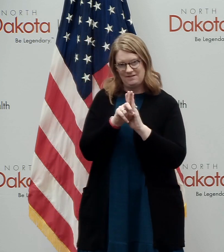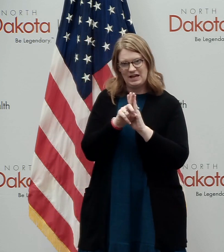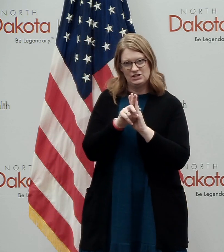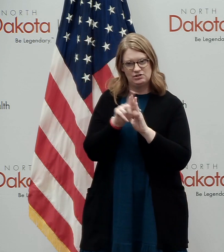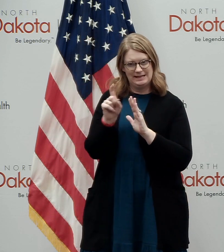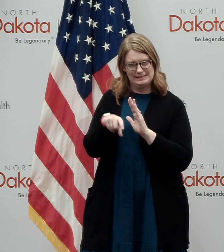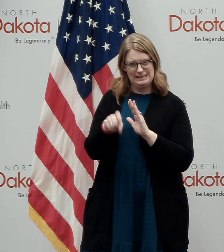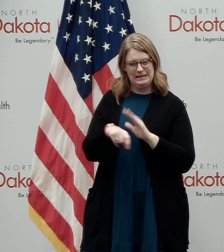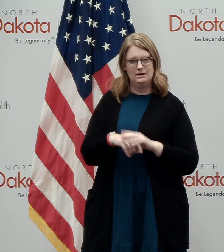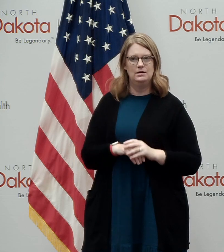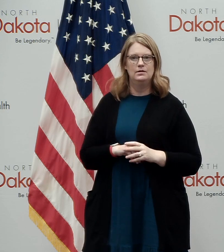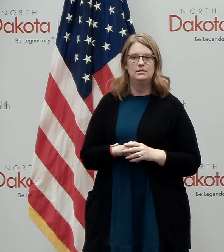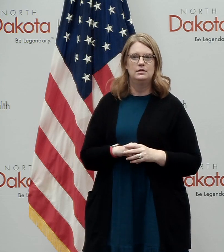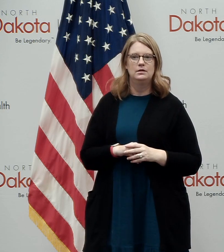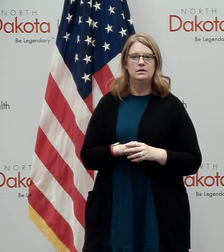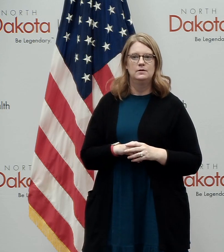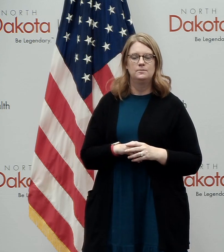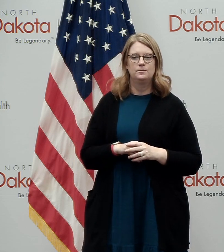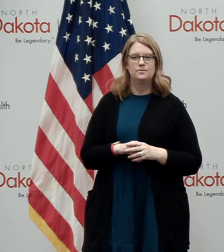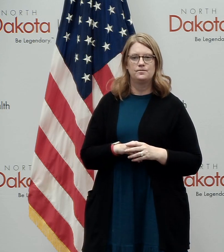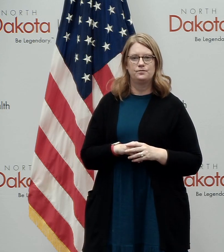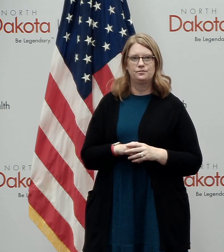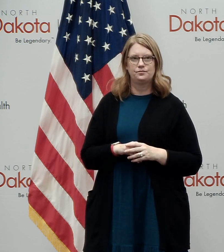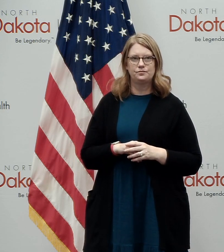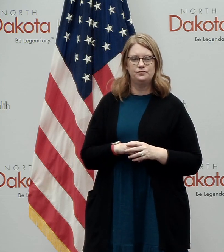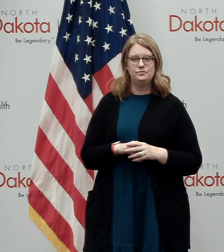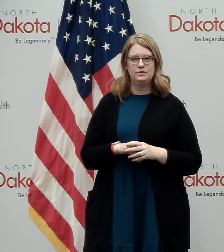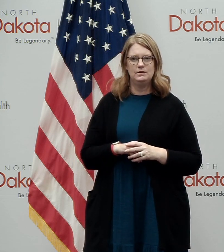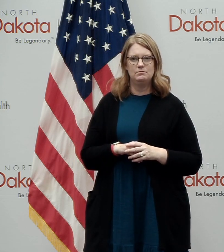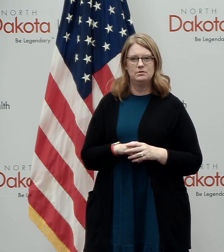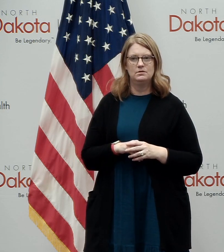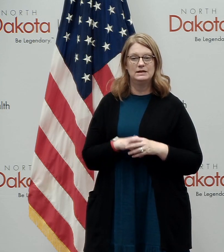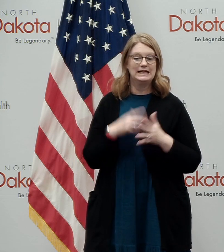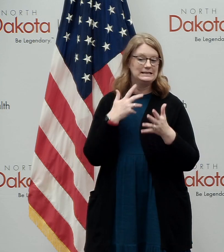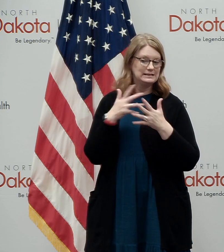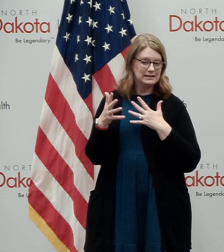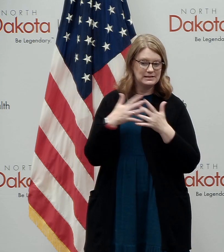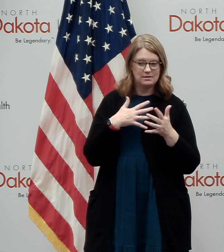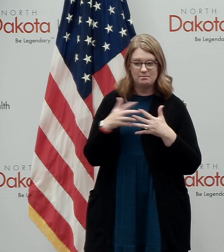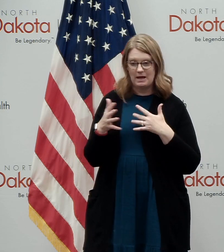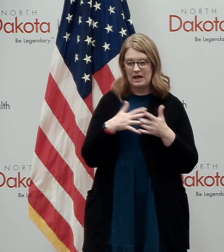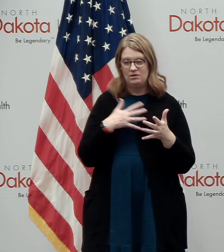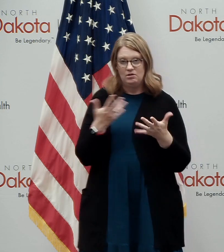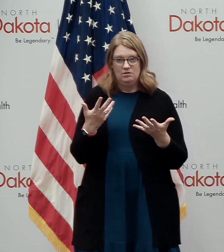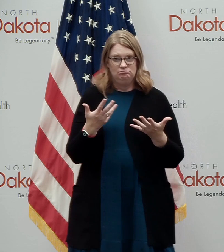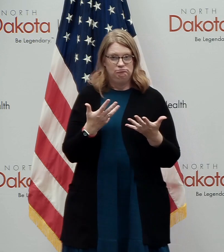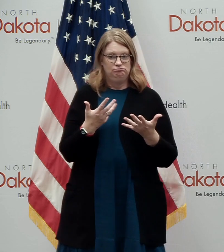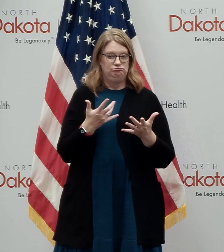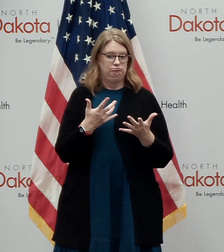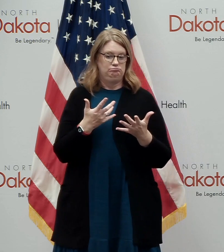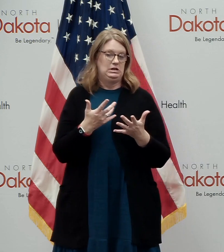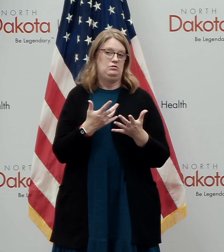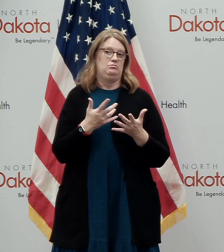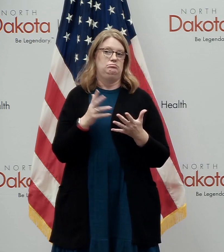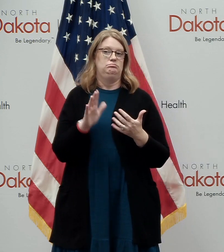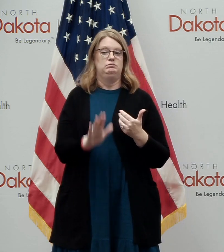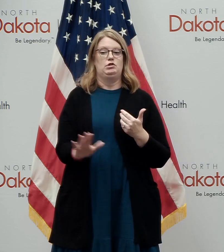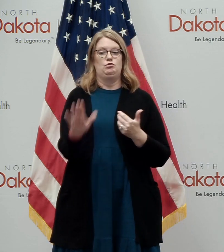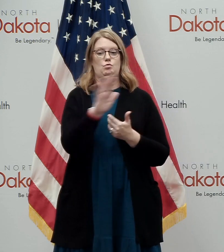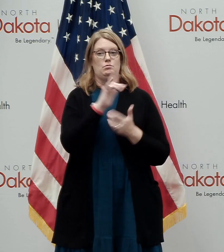needed. Regardless of which means of voting that a voter might